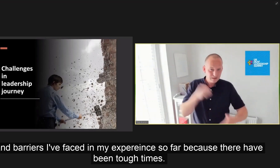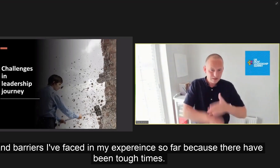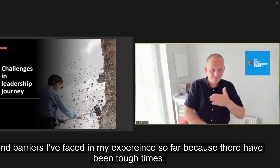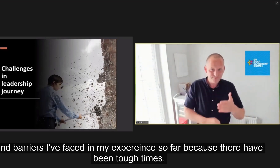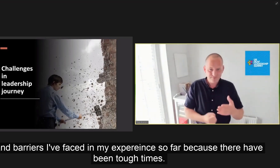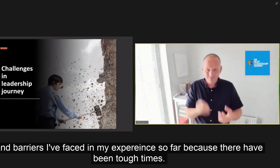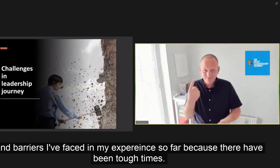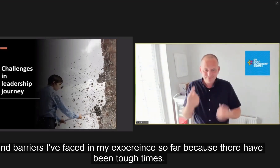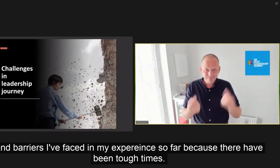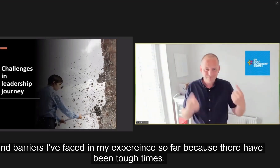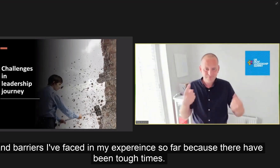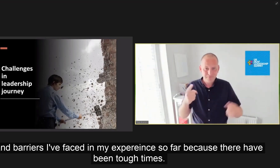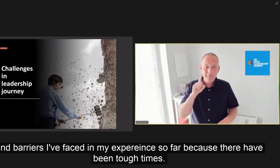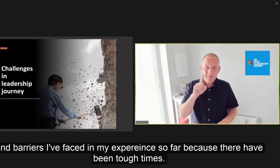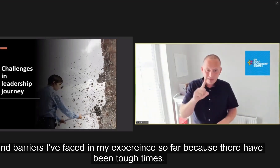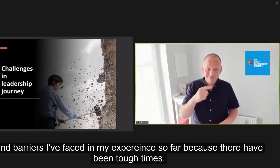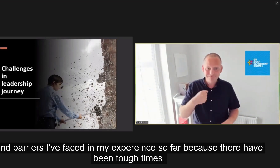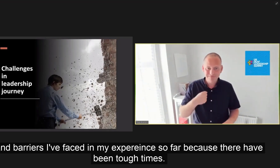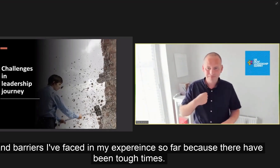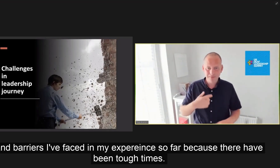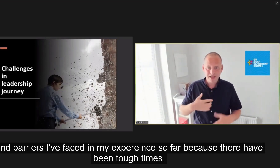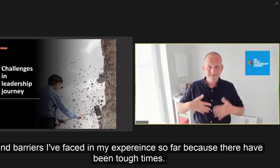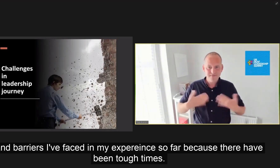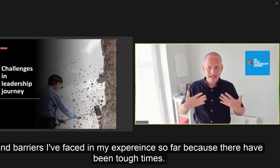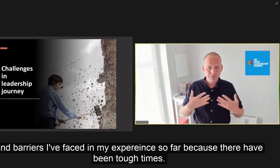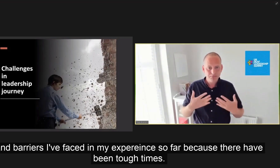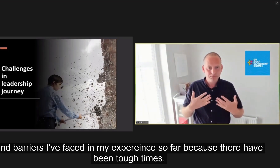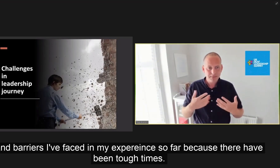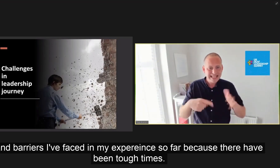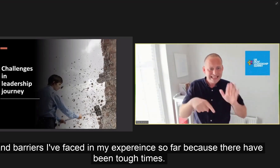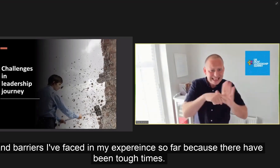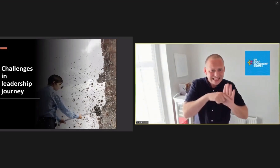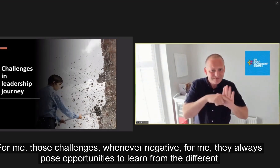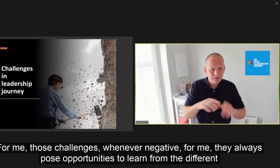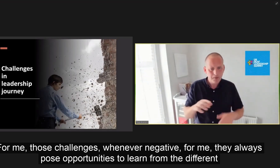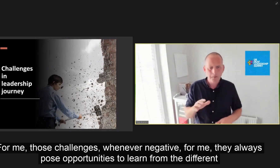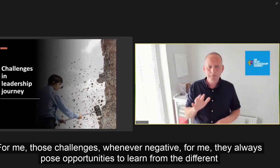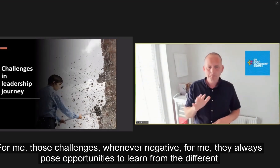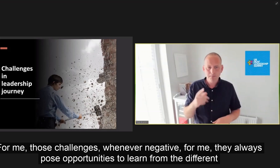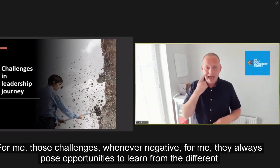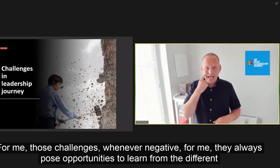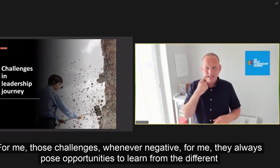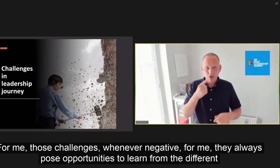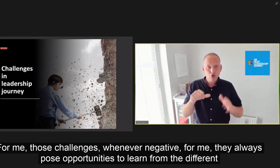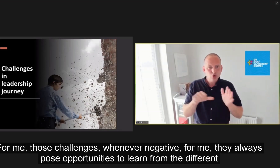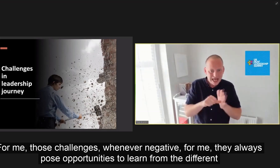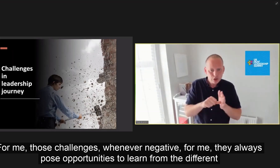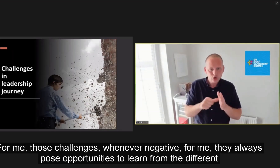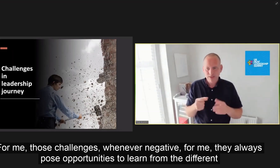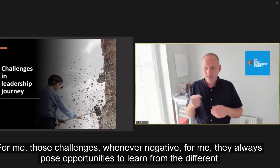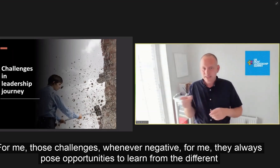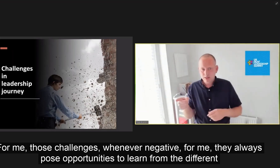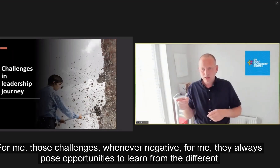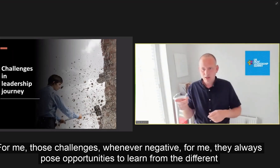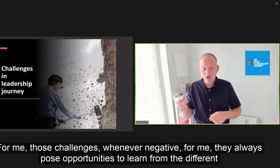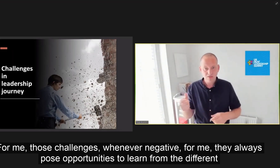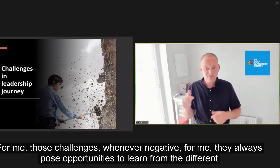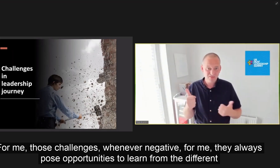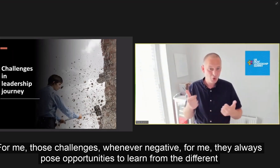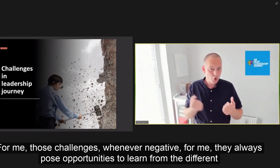faced in my experience so far, because there have been tough times. for me, those challenges weren't ever